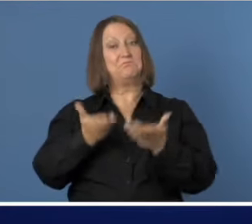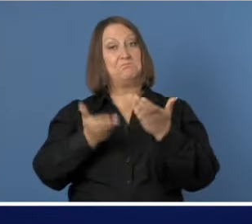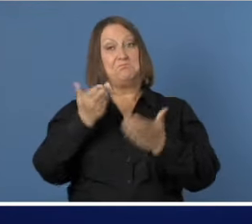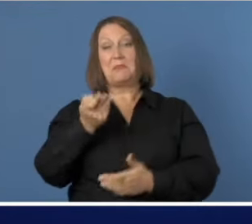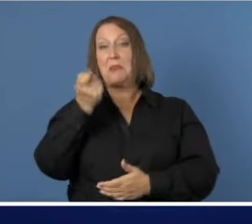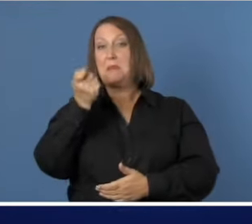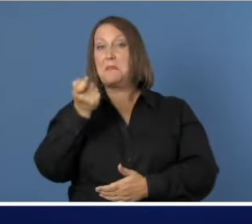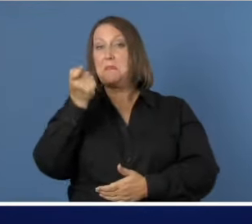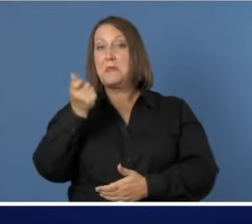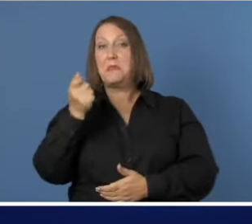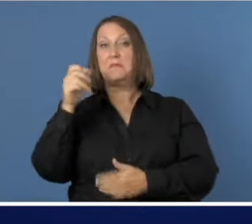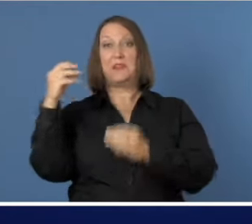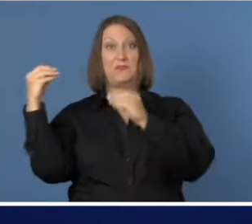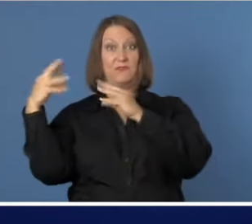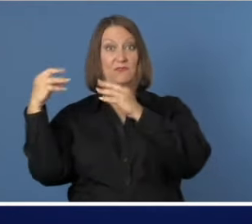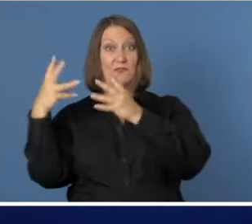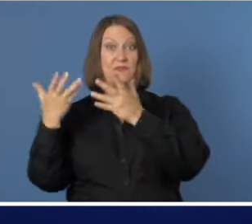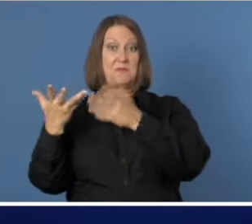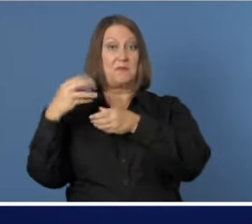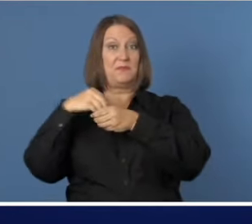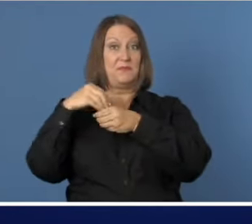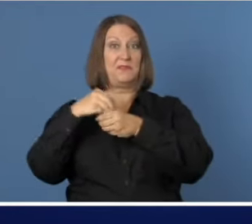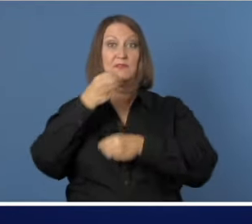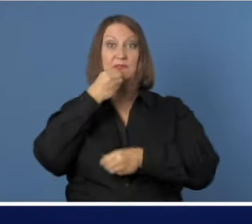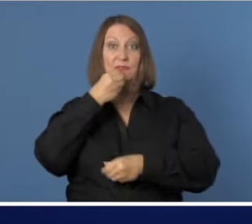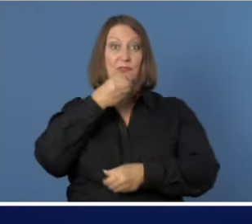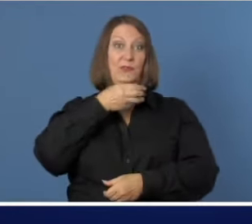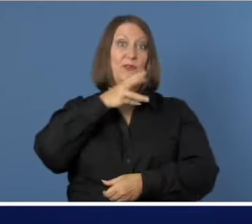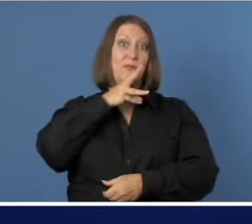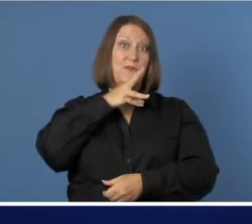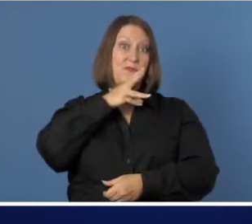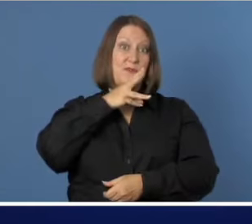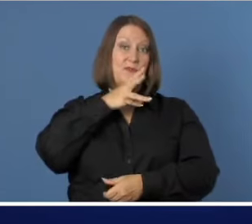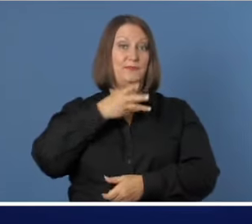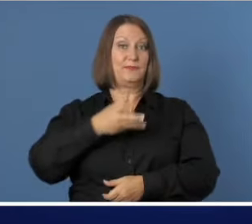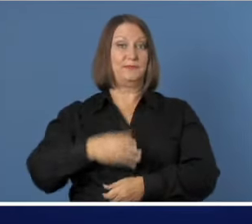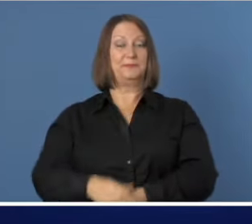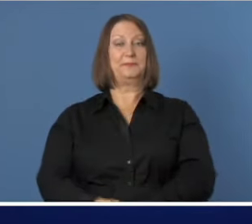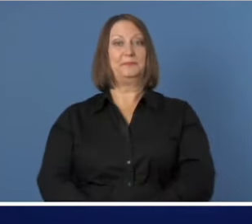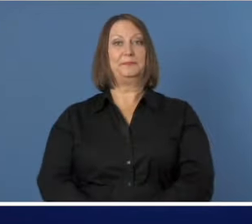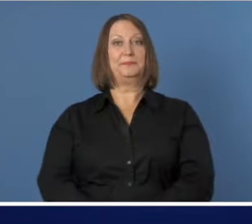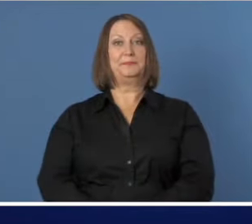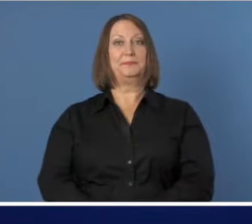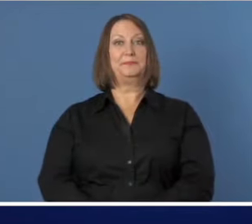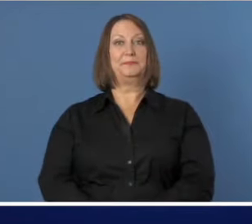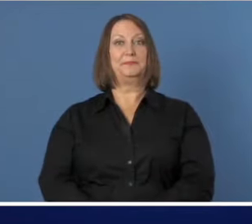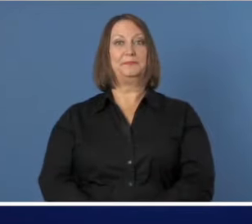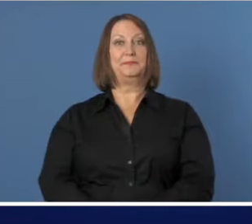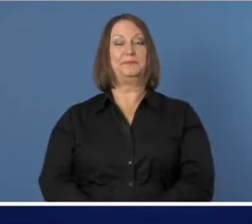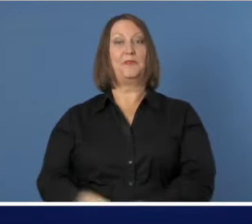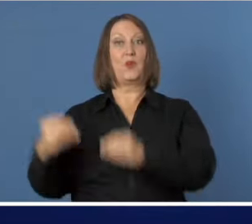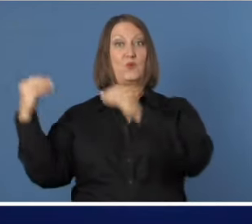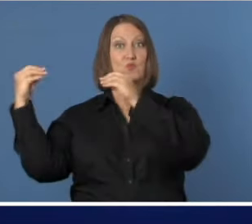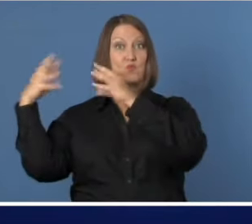earth. Small traces of radiation are present in food and water.